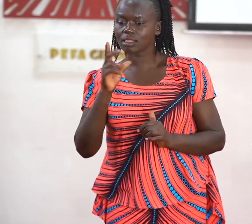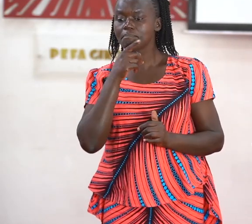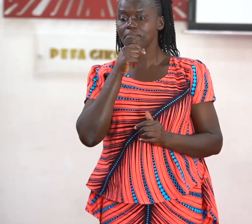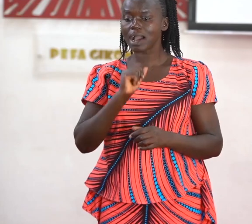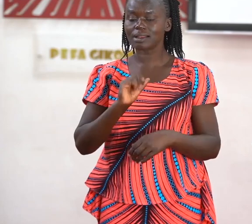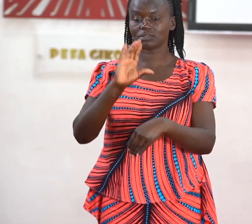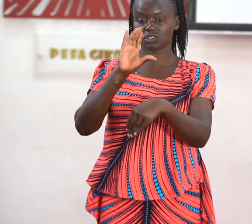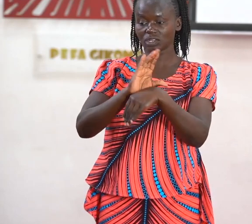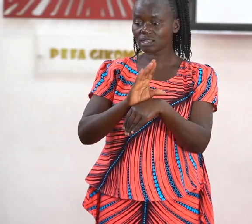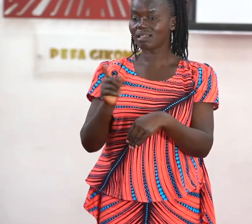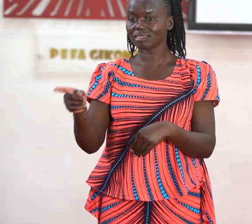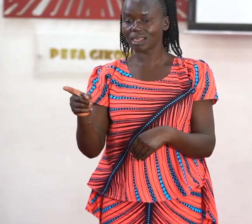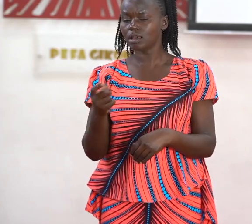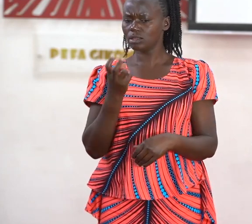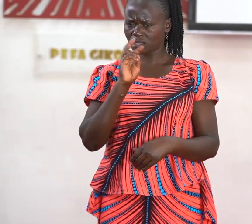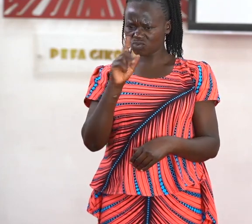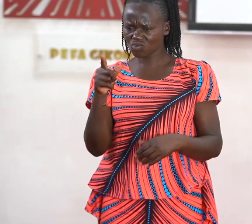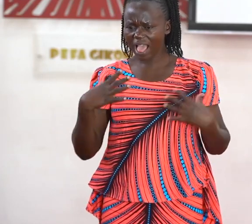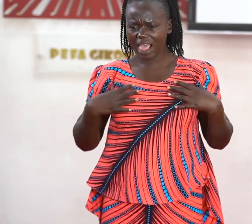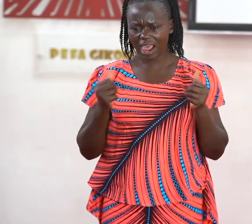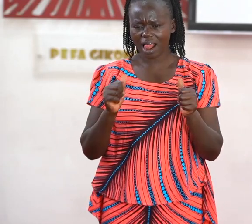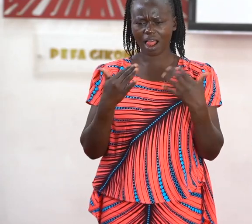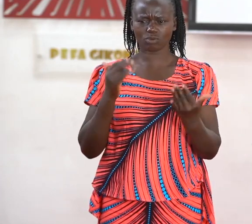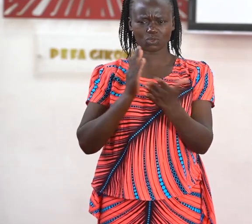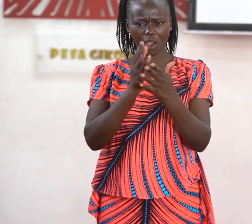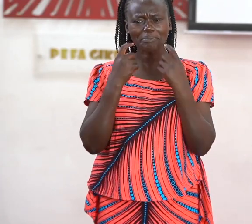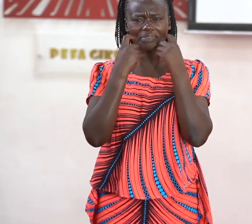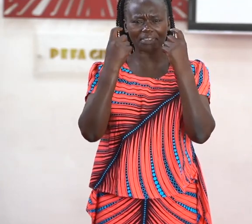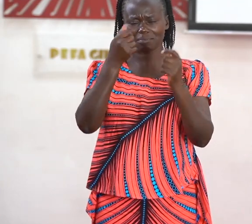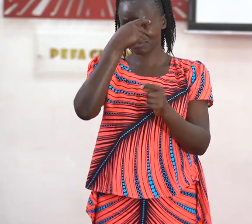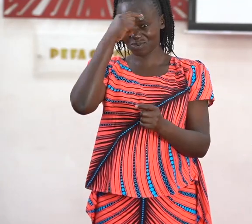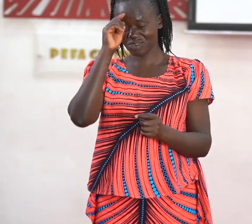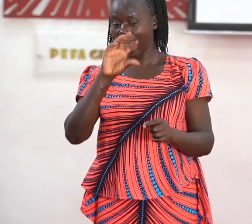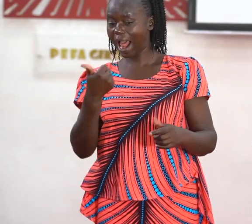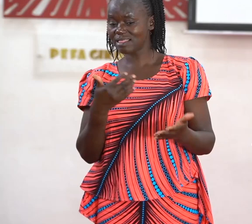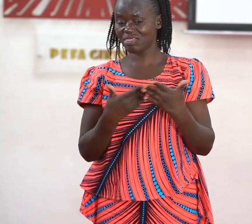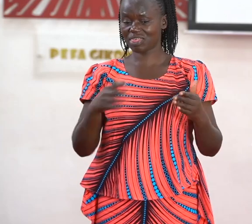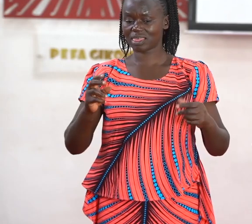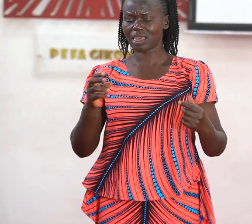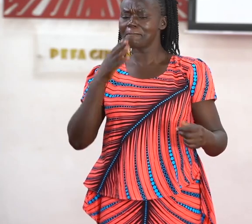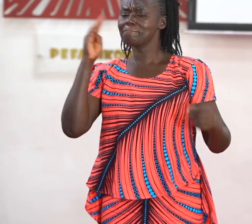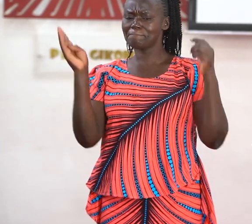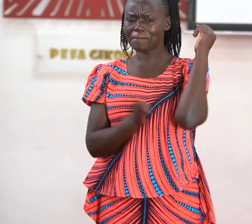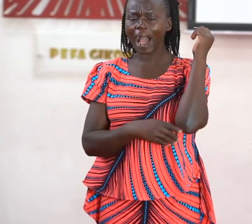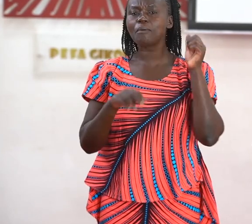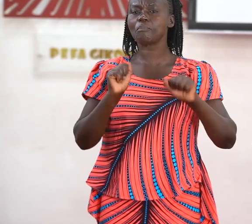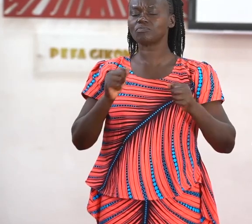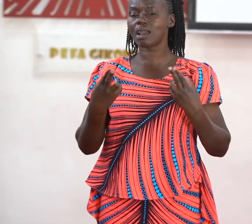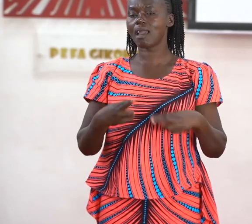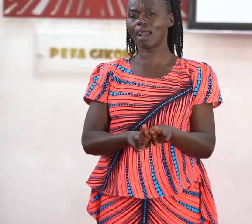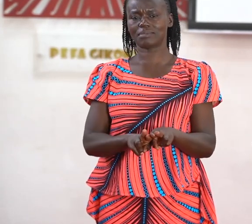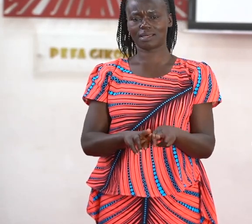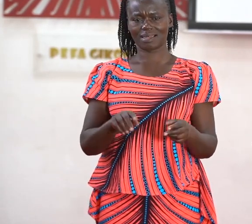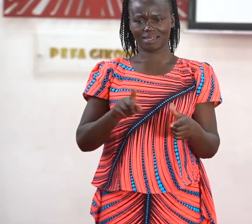see, you are well again. Stop sinning, or something worse may happen to you. This man went away and told the Jews that it